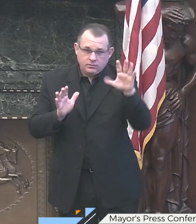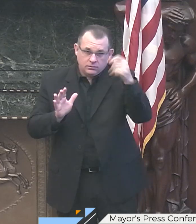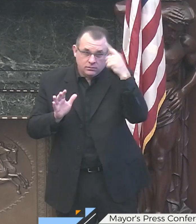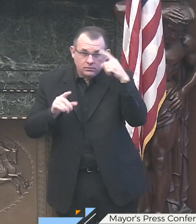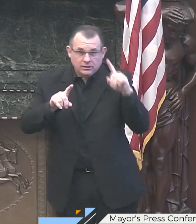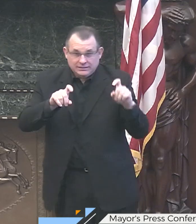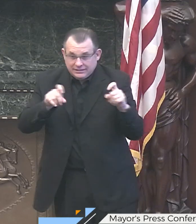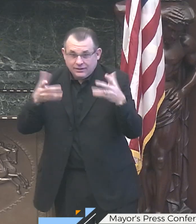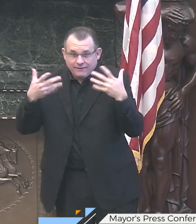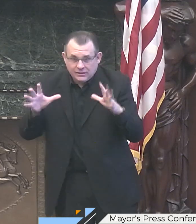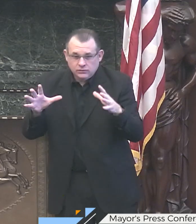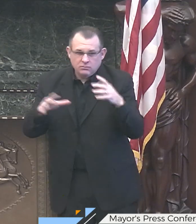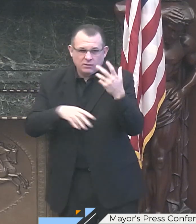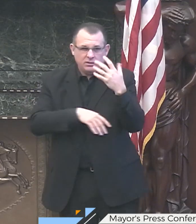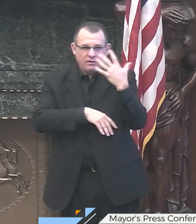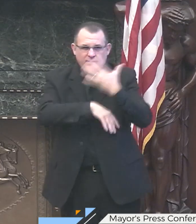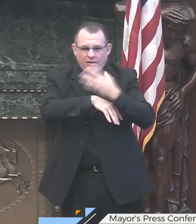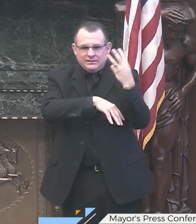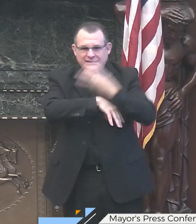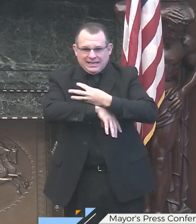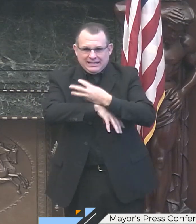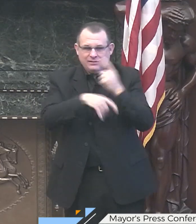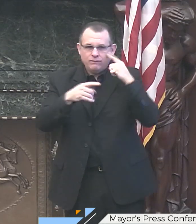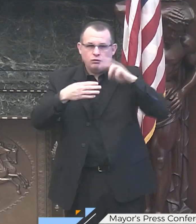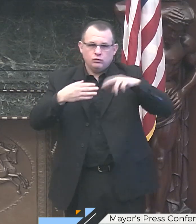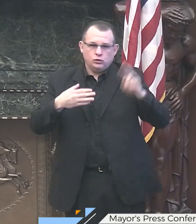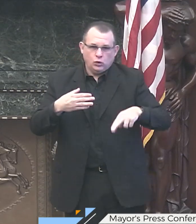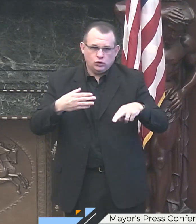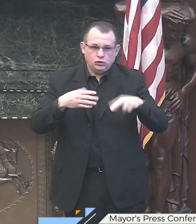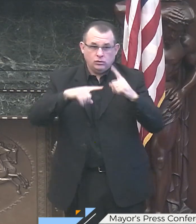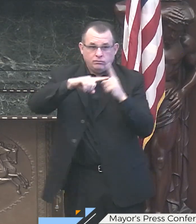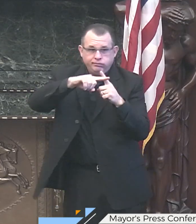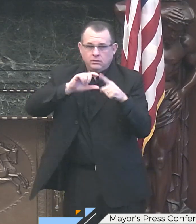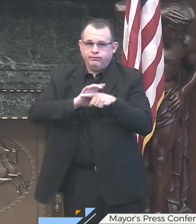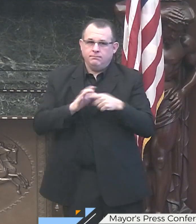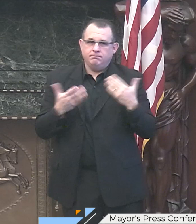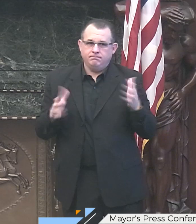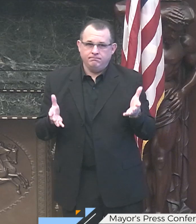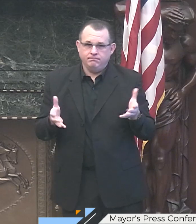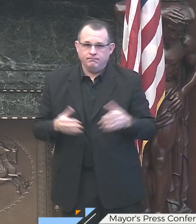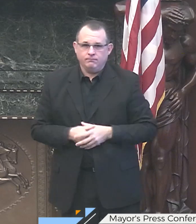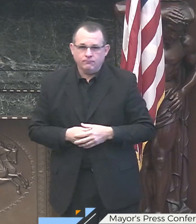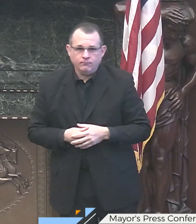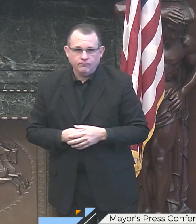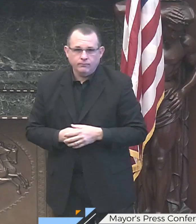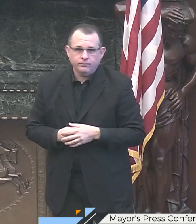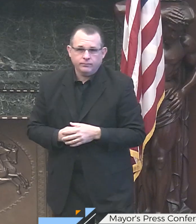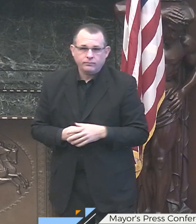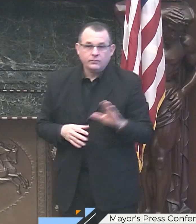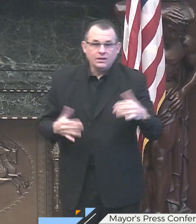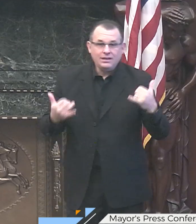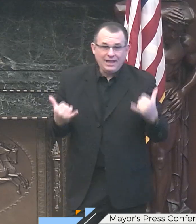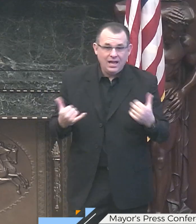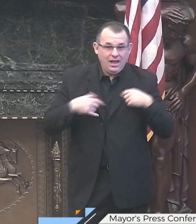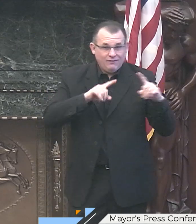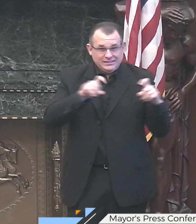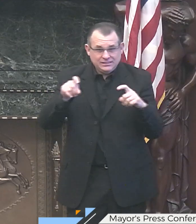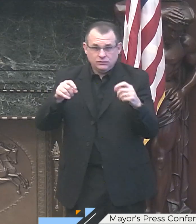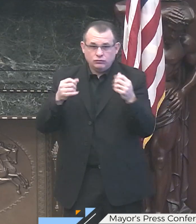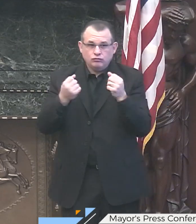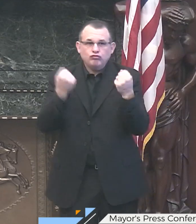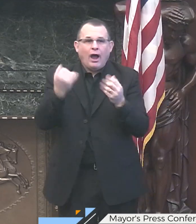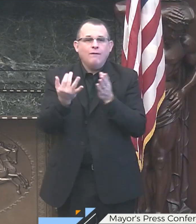result. We do have testing available today at Citizens Bank Park, a drive-through testing site